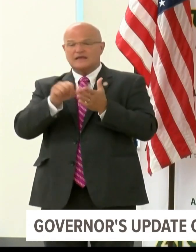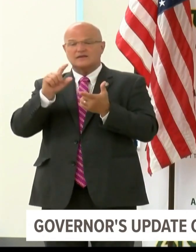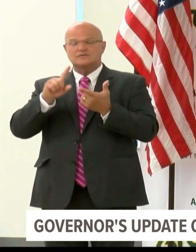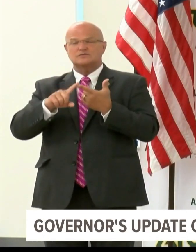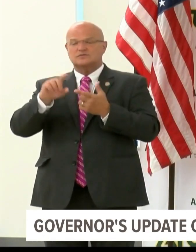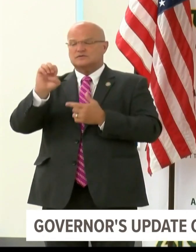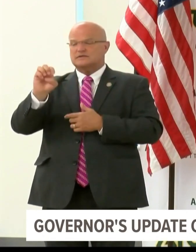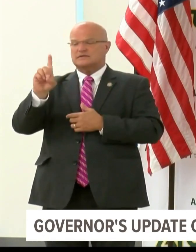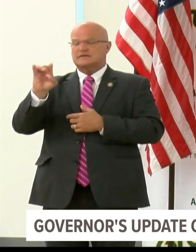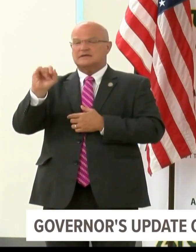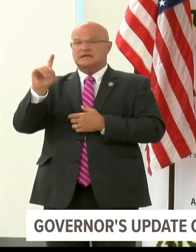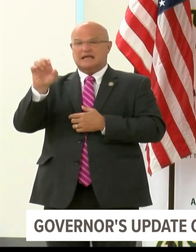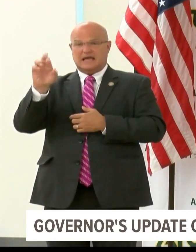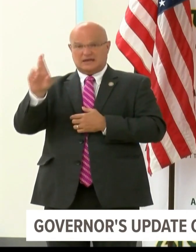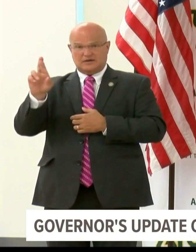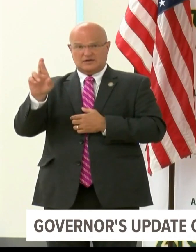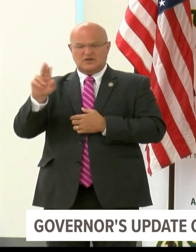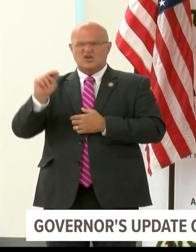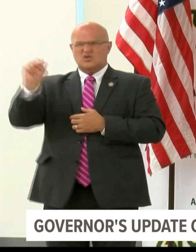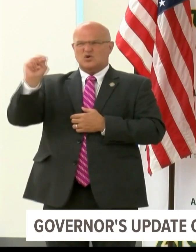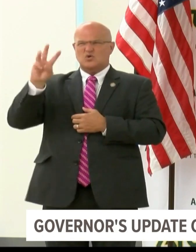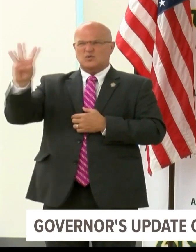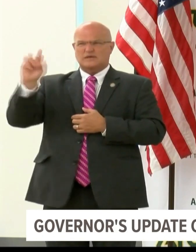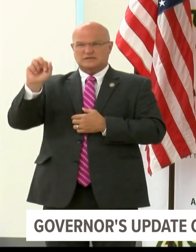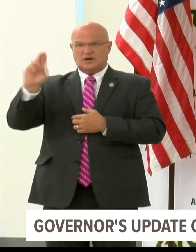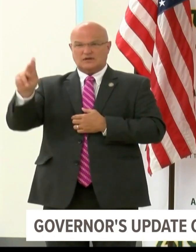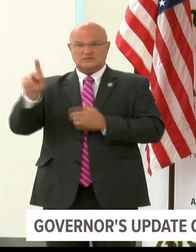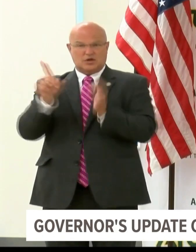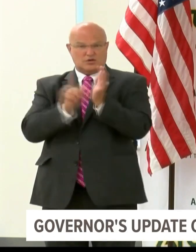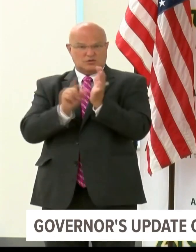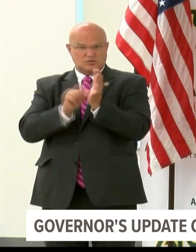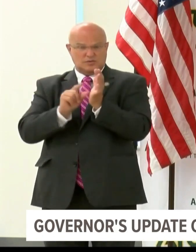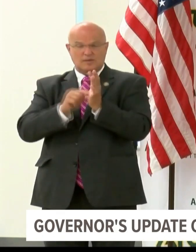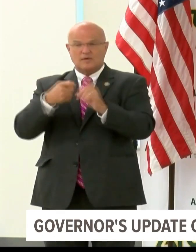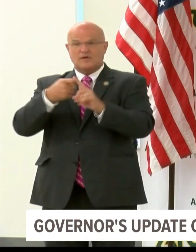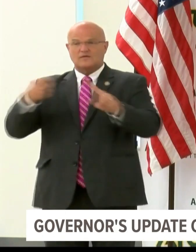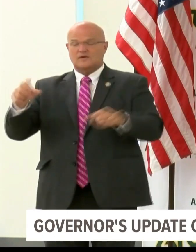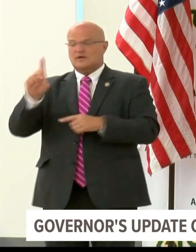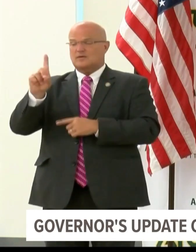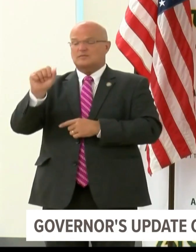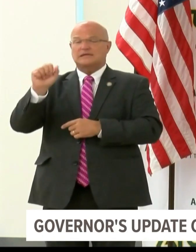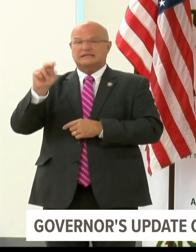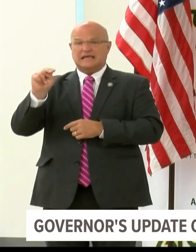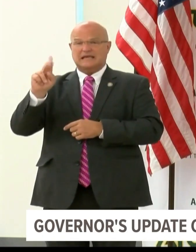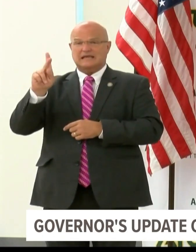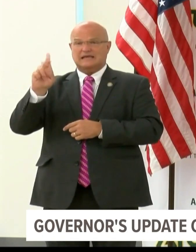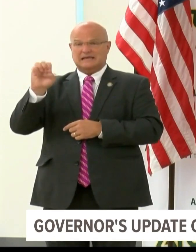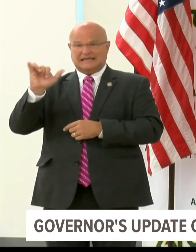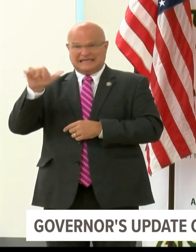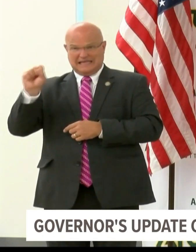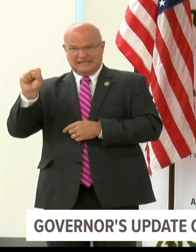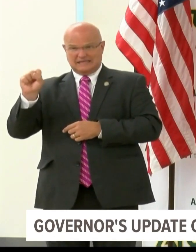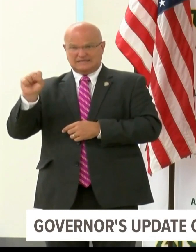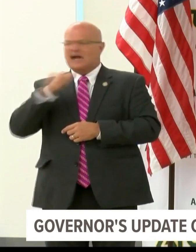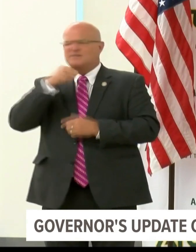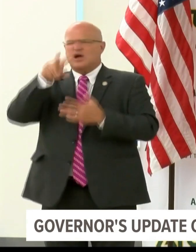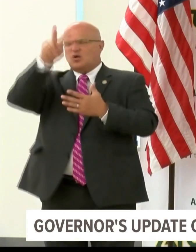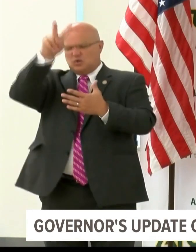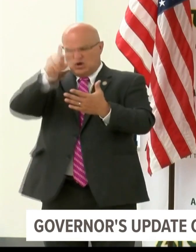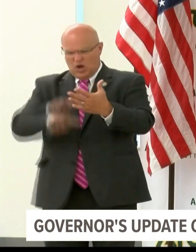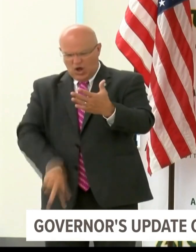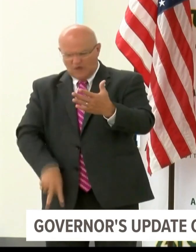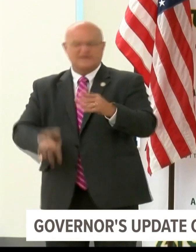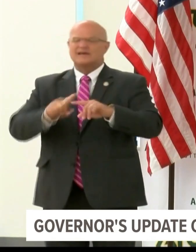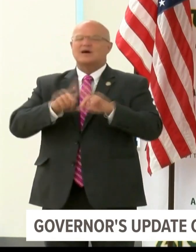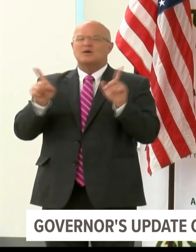editor in one of the Northwest Arkansas newspapers. It was from Dan Keys, and I won't read the whole thing,